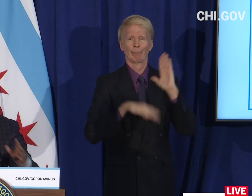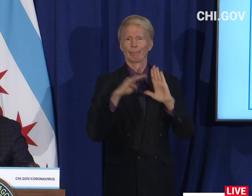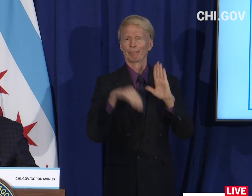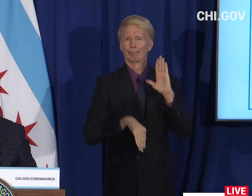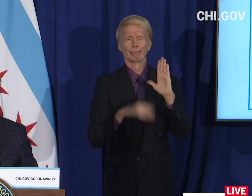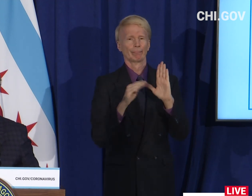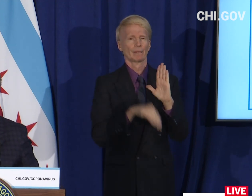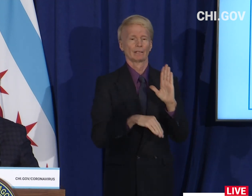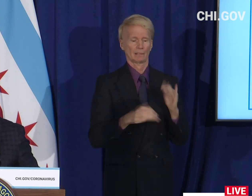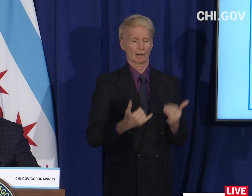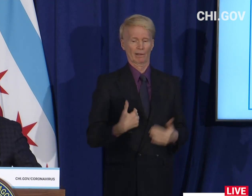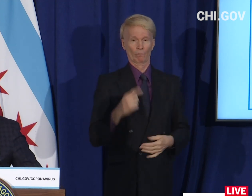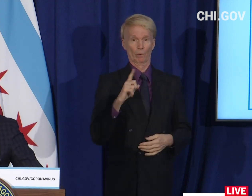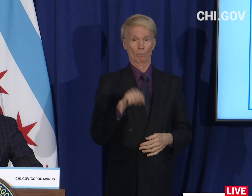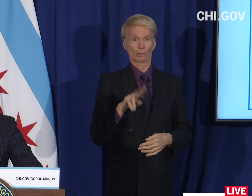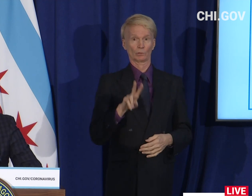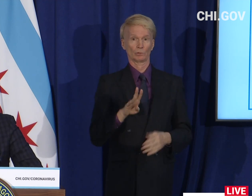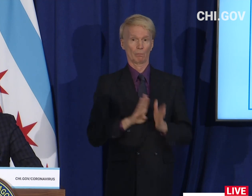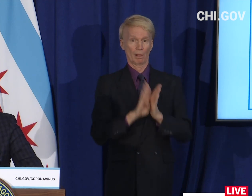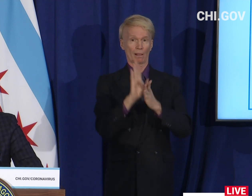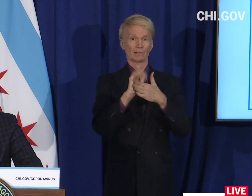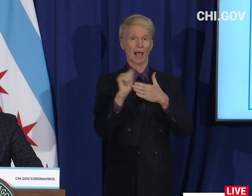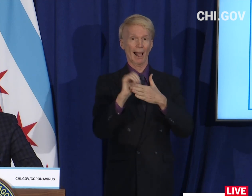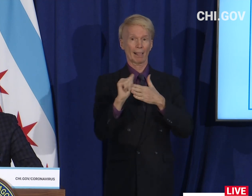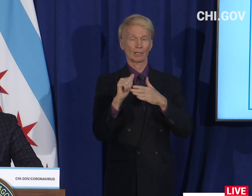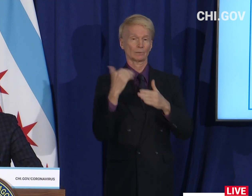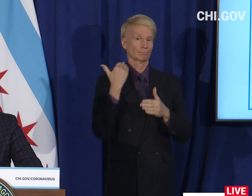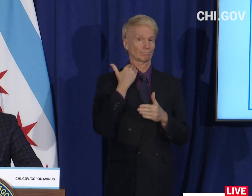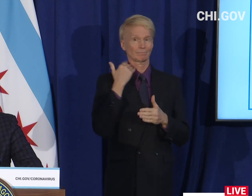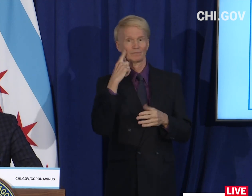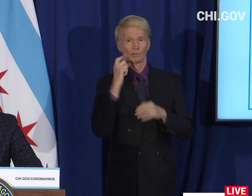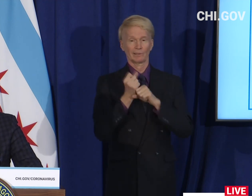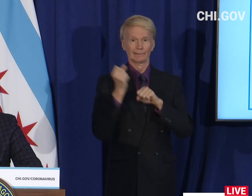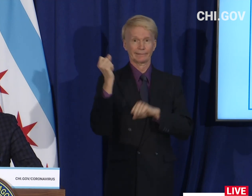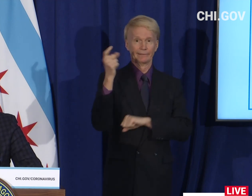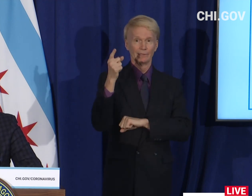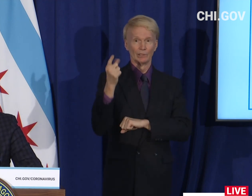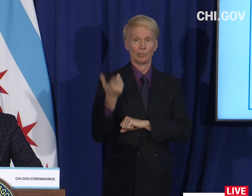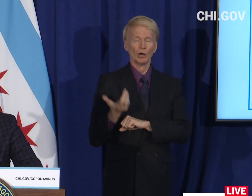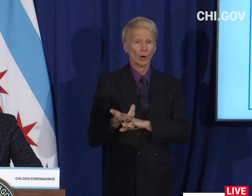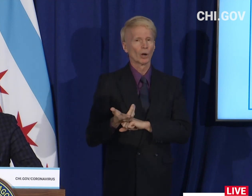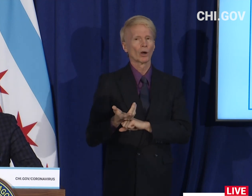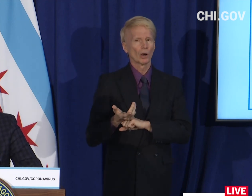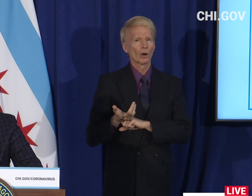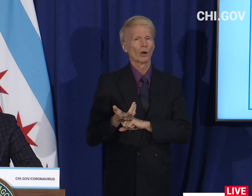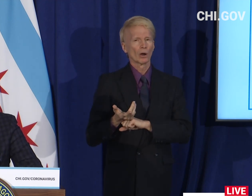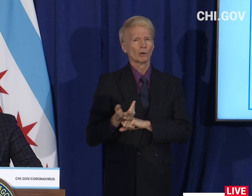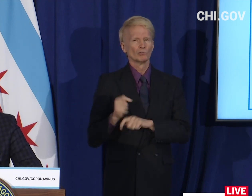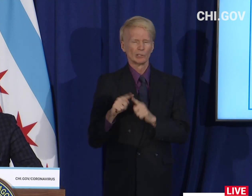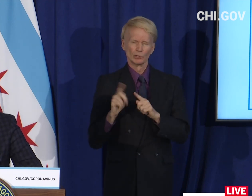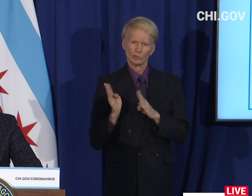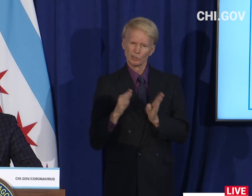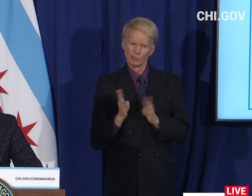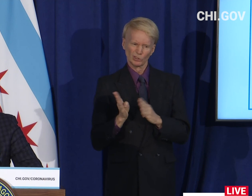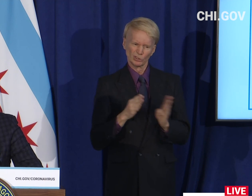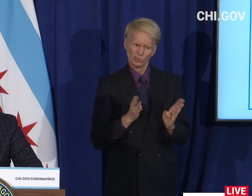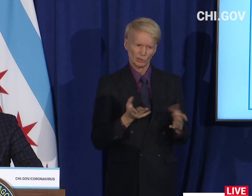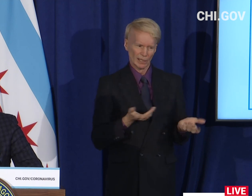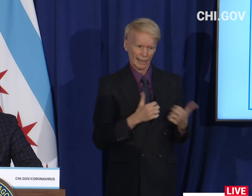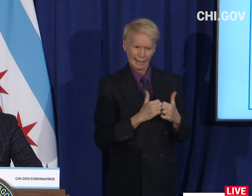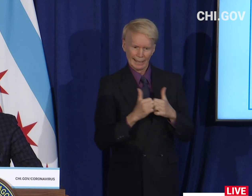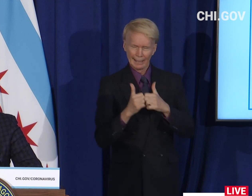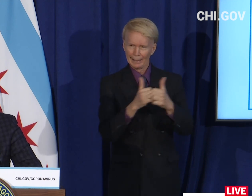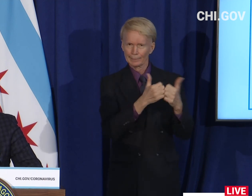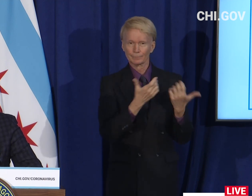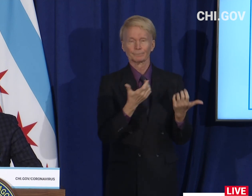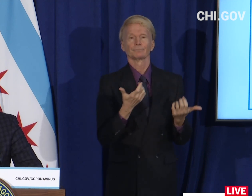have a $1.2 billion budget deficit for next year, we've used every other lever that we possibly could, because